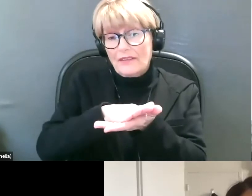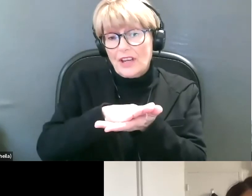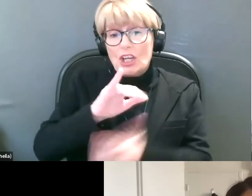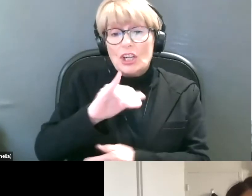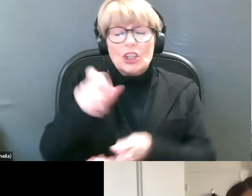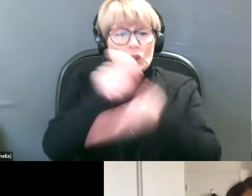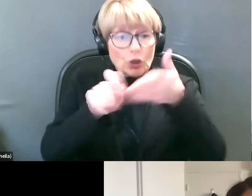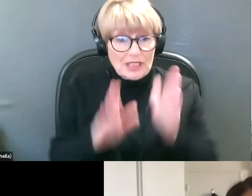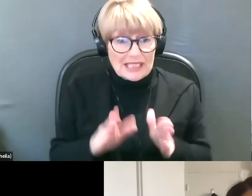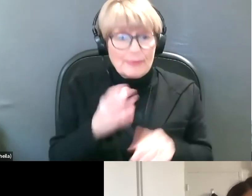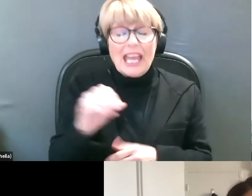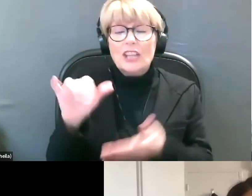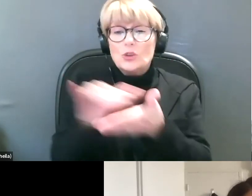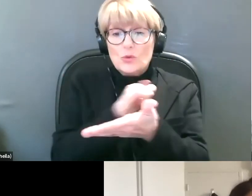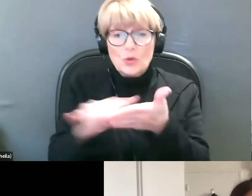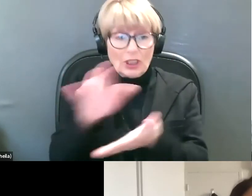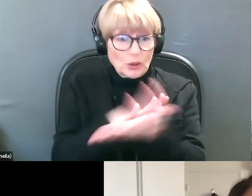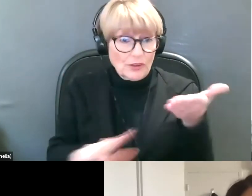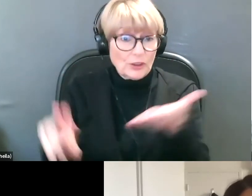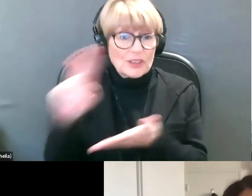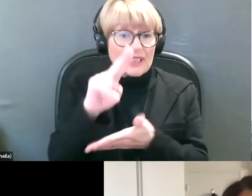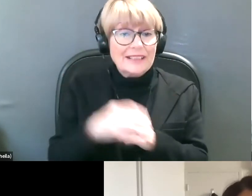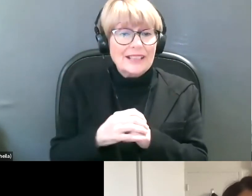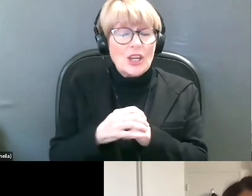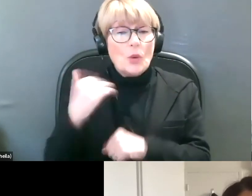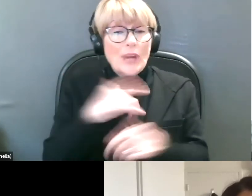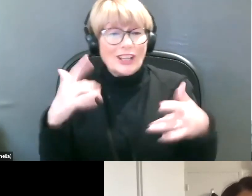Nusheen Hussain, welcome to the panel. We're delighted to have you.